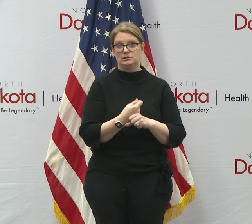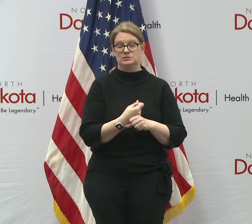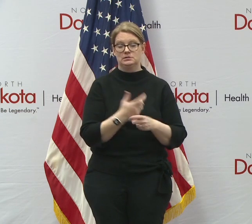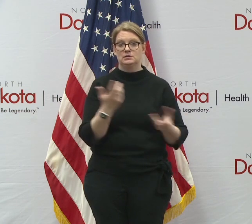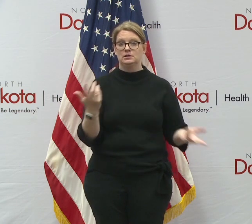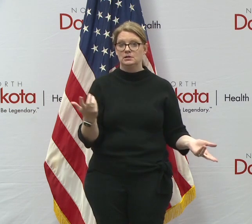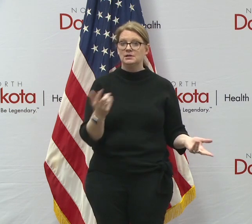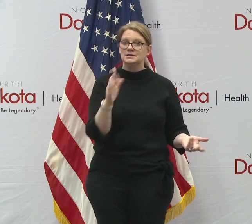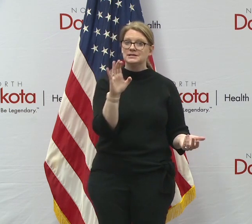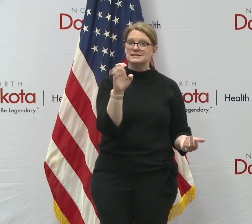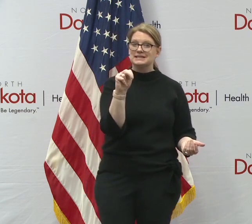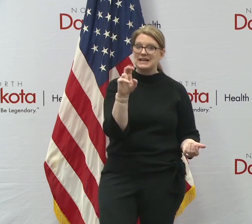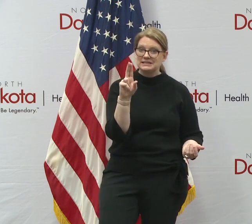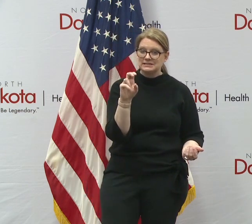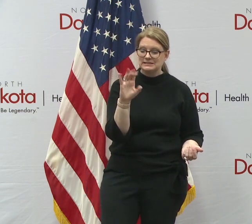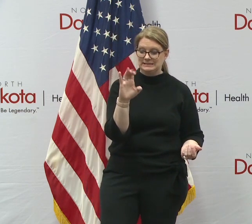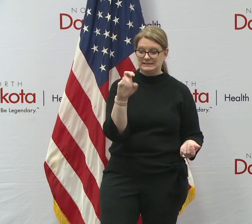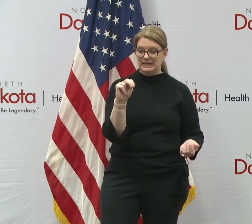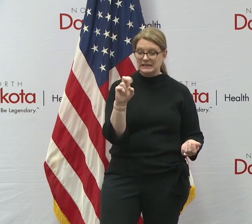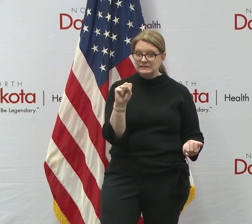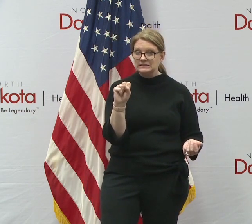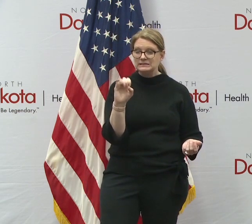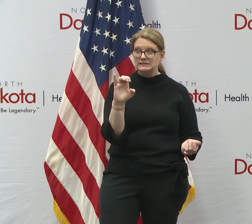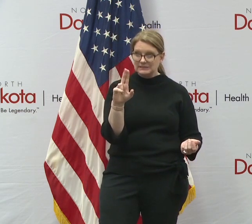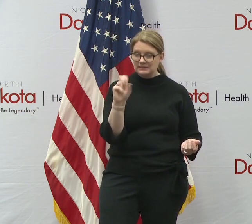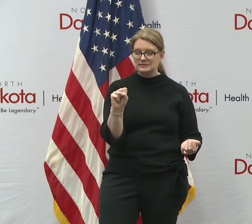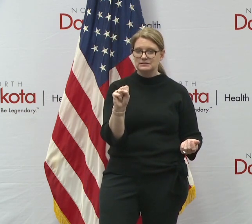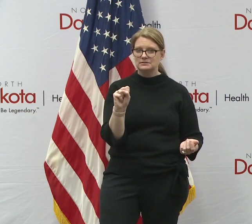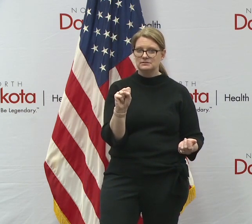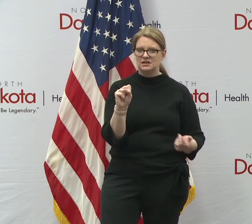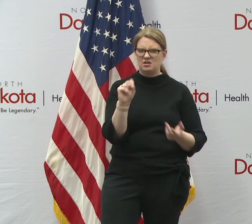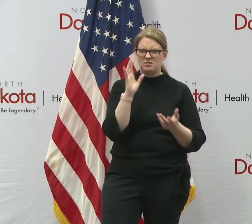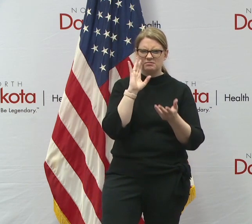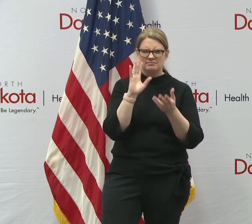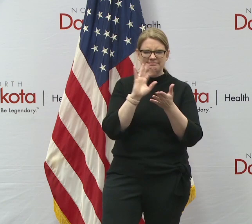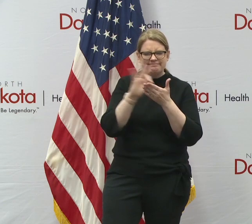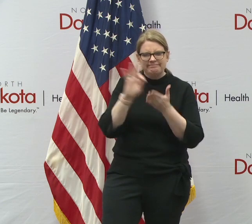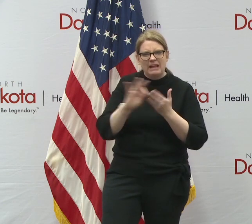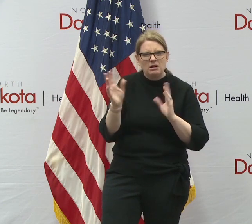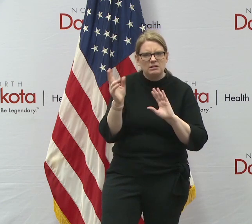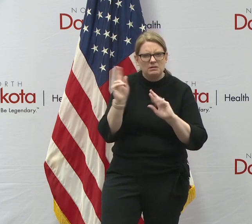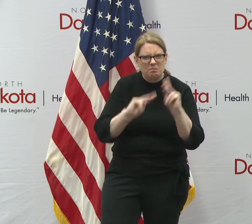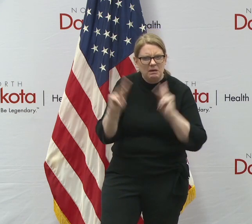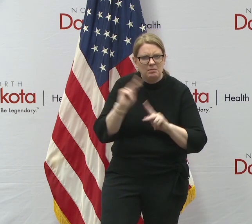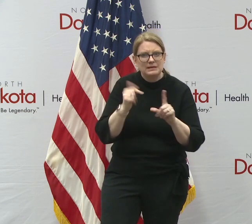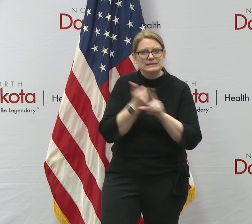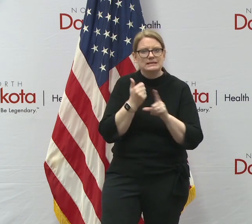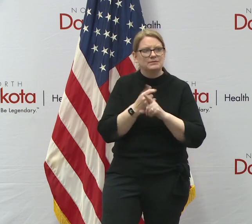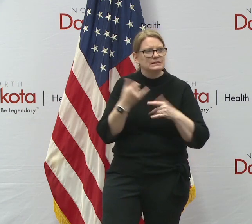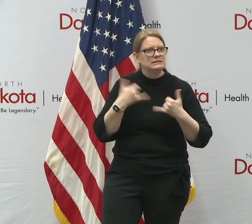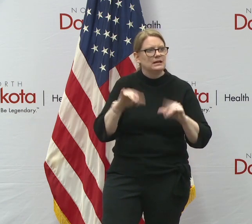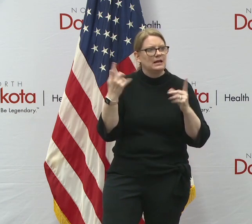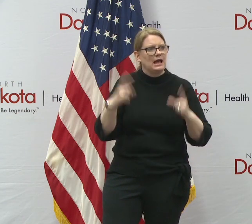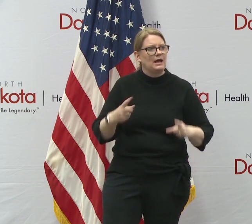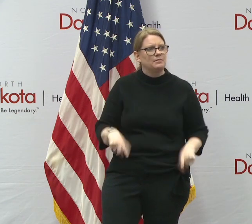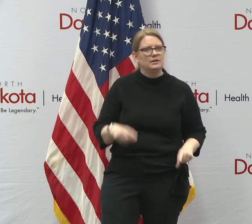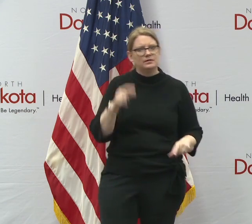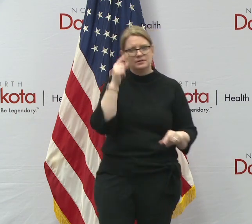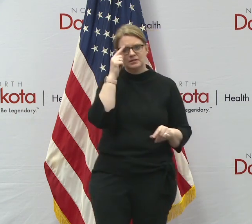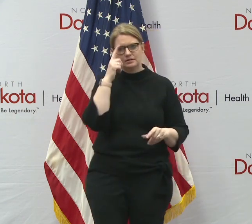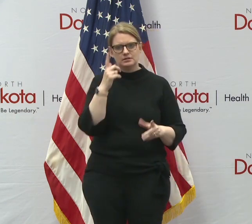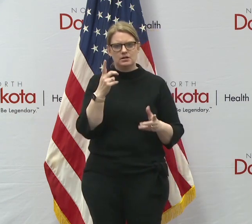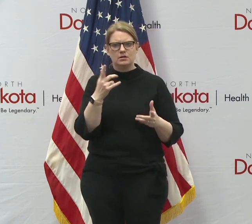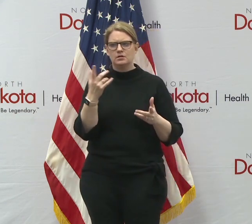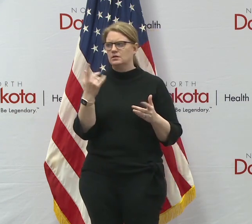the census is still happening. The census information, again, someone can get to me so we can give a shout out